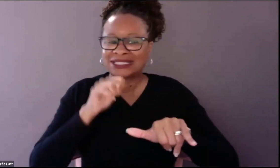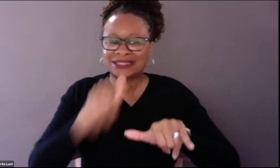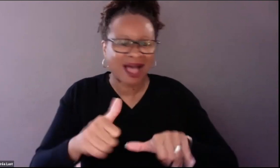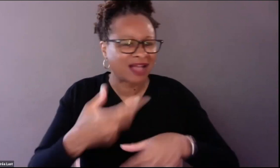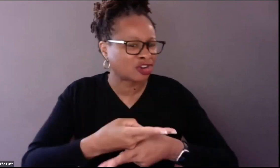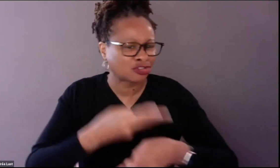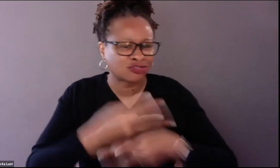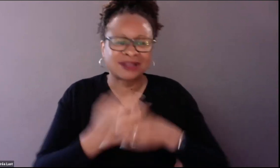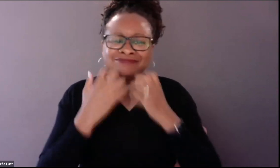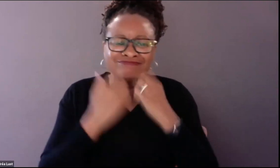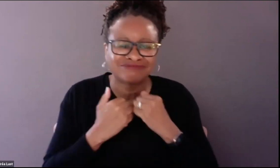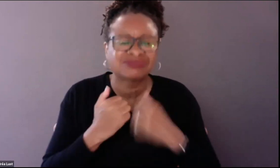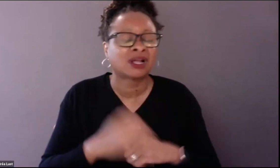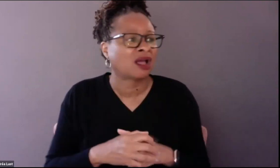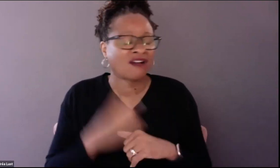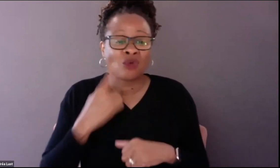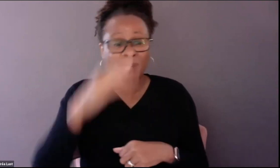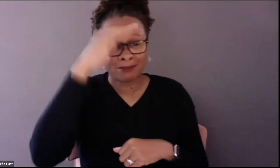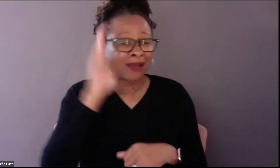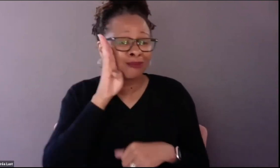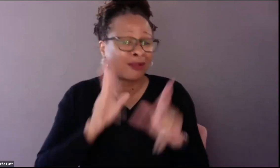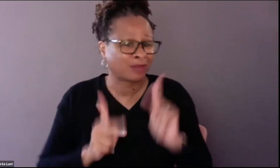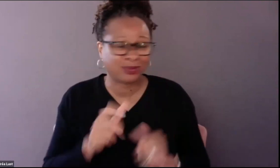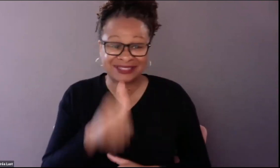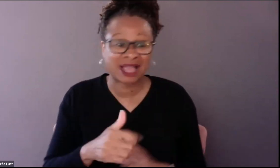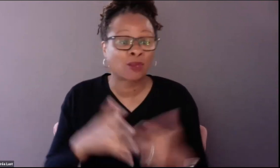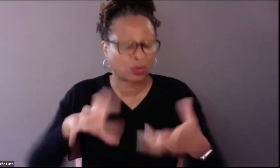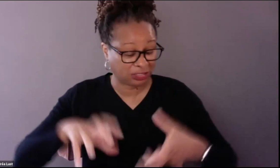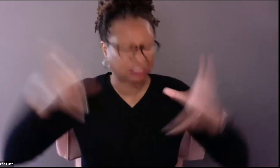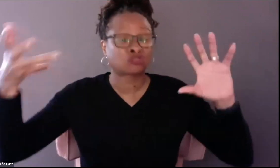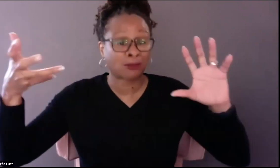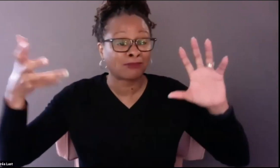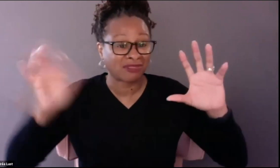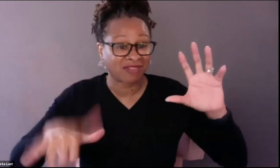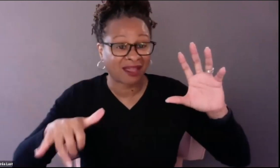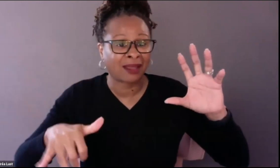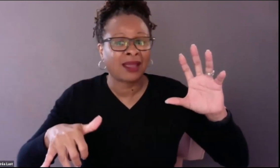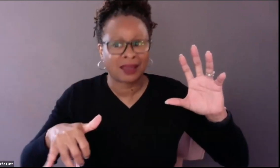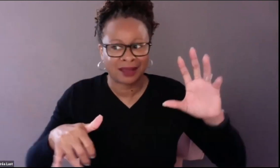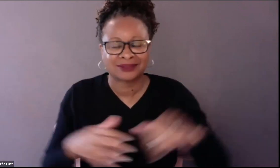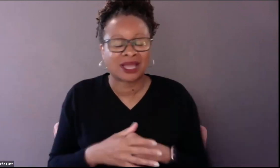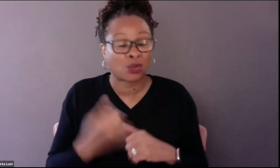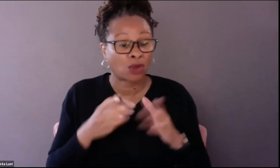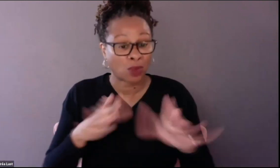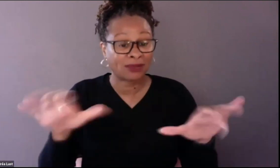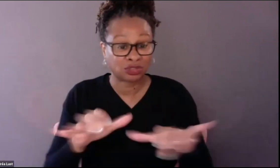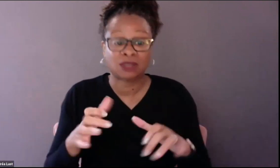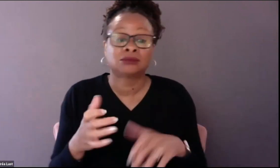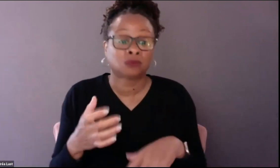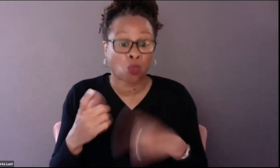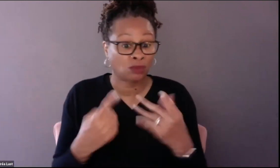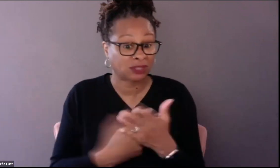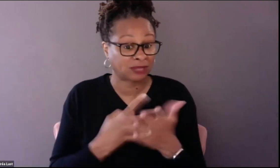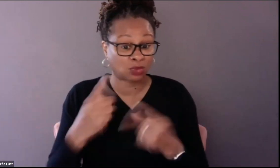for Black, Brown, and Indigenous people. So we want to disrupt the status quo. As one way of doing that, sometimes when we're riding and